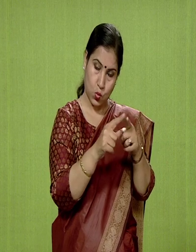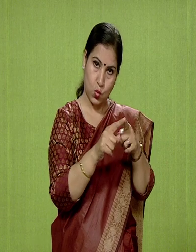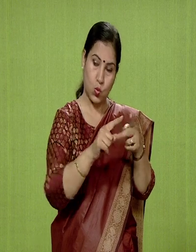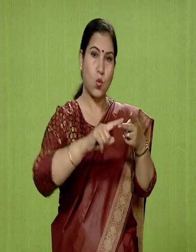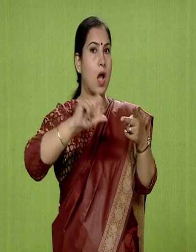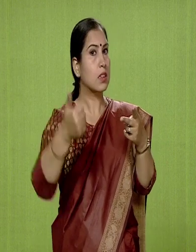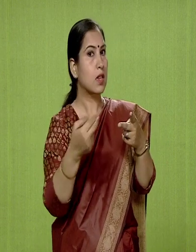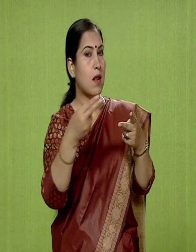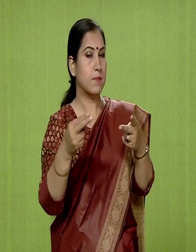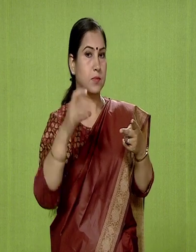C.R. Das,